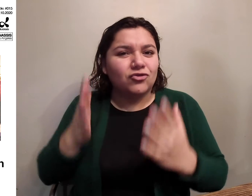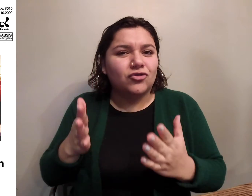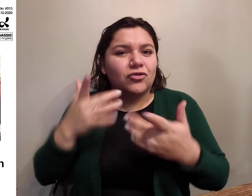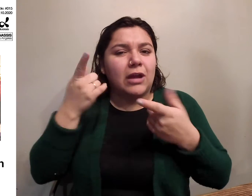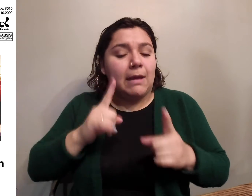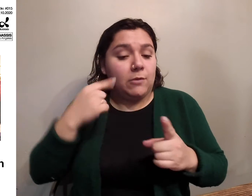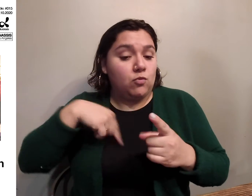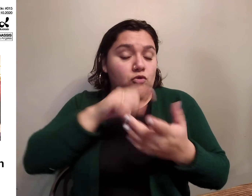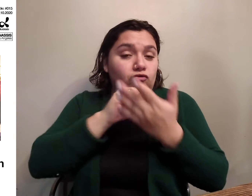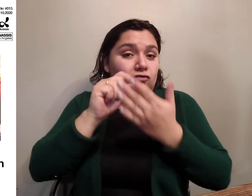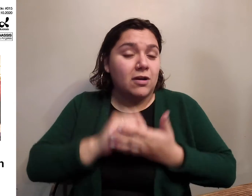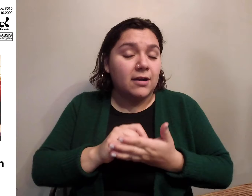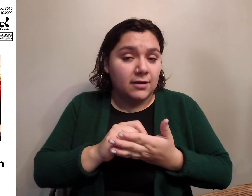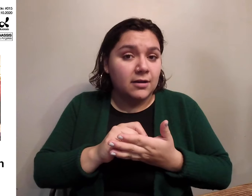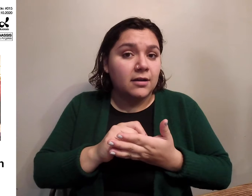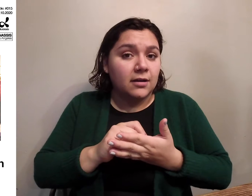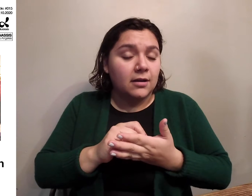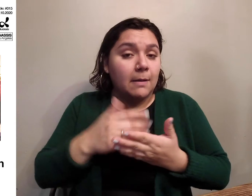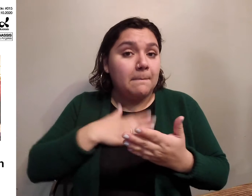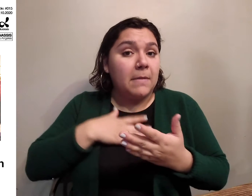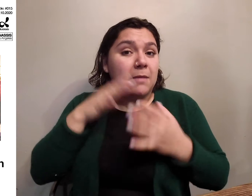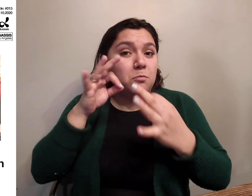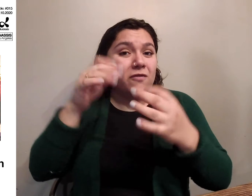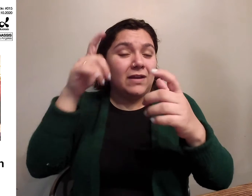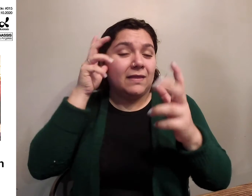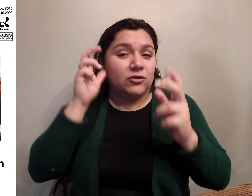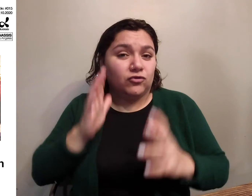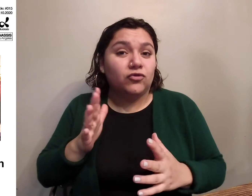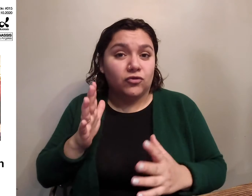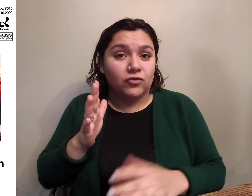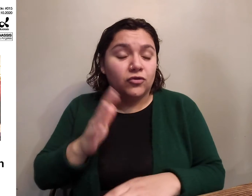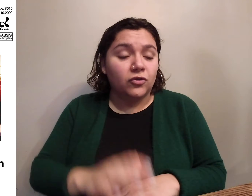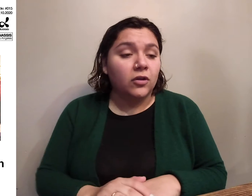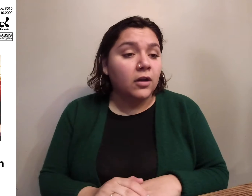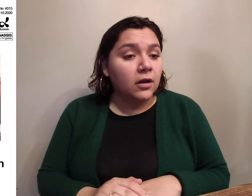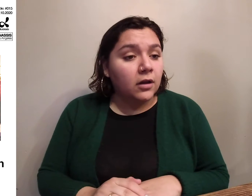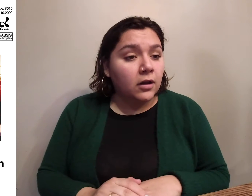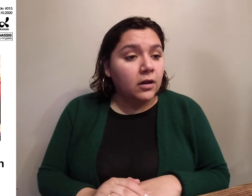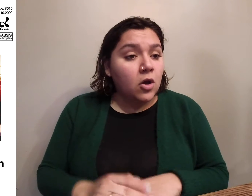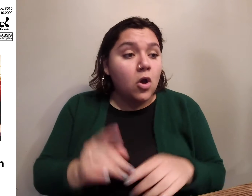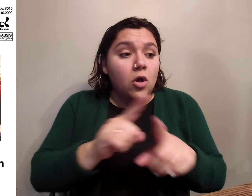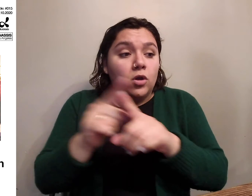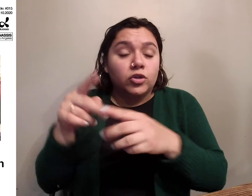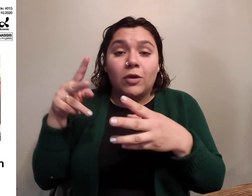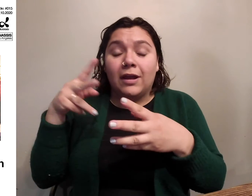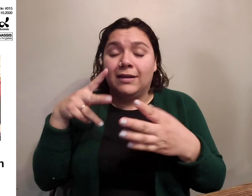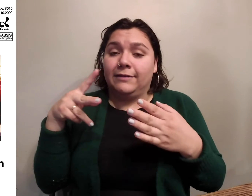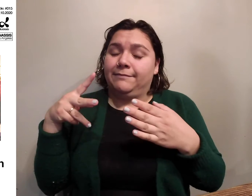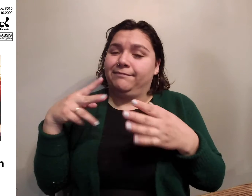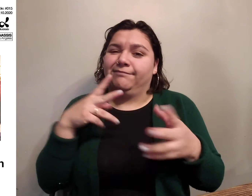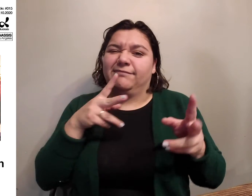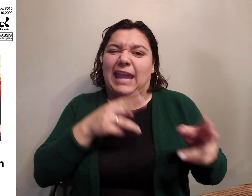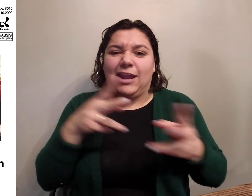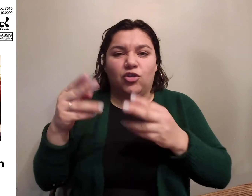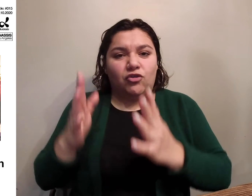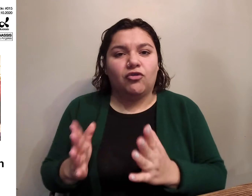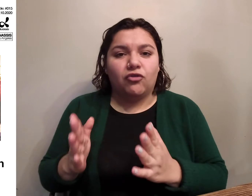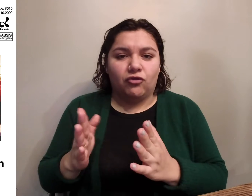something. And my perfect listener and editor, internal editor,